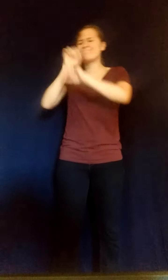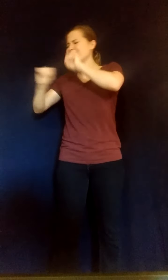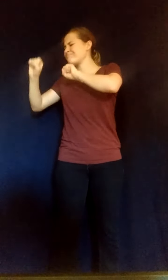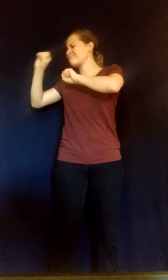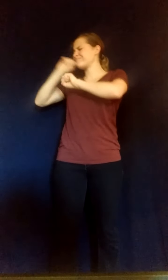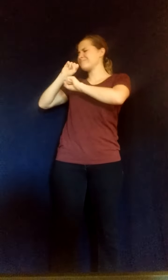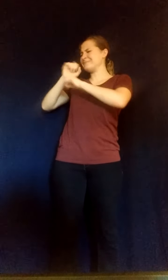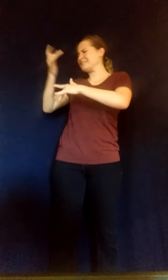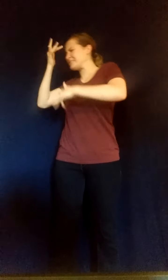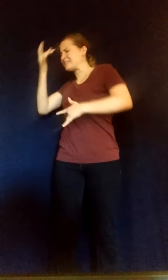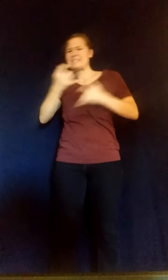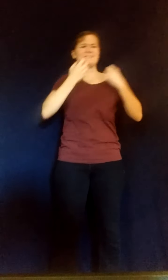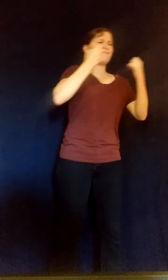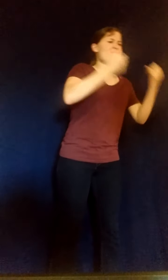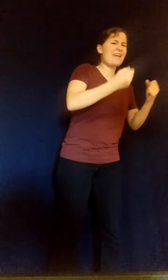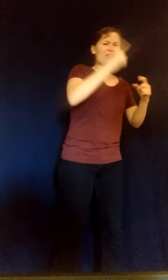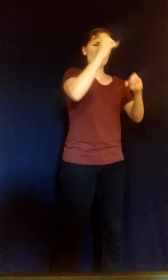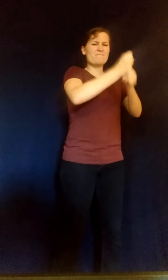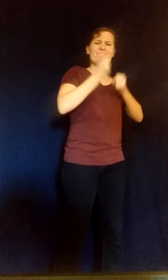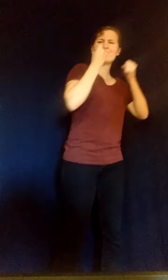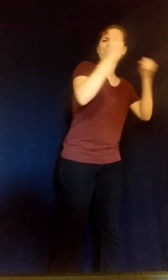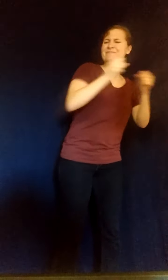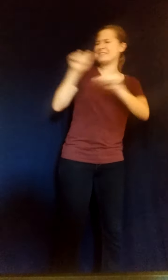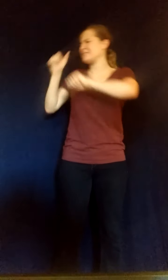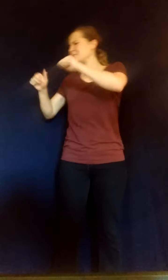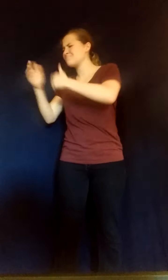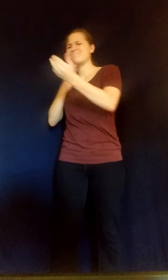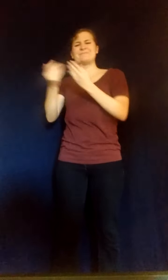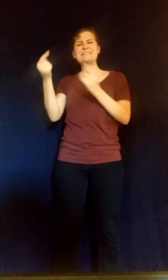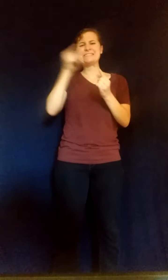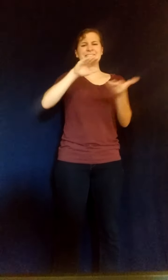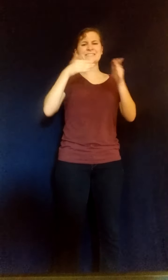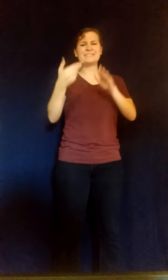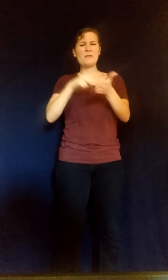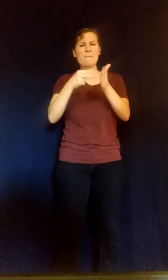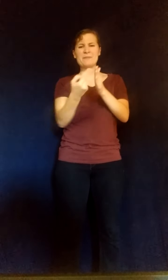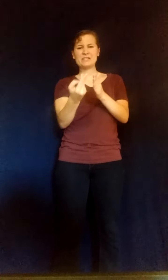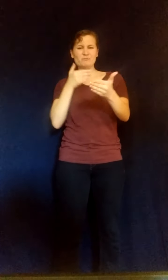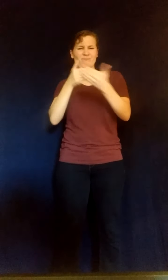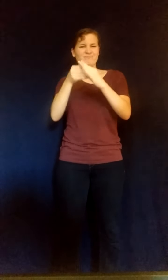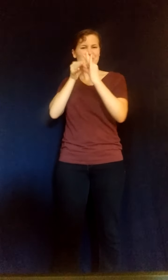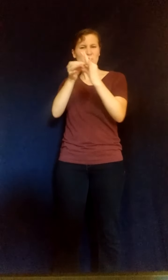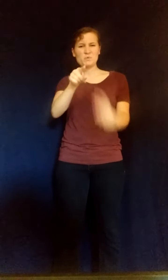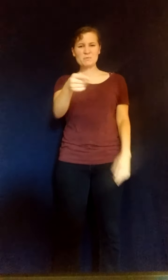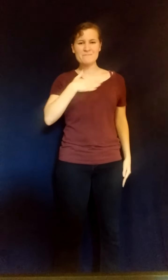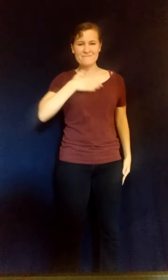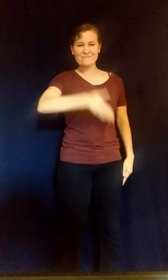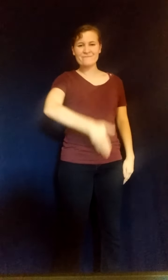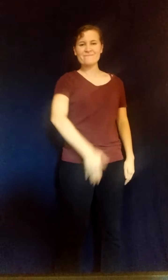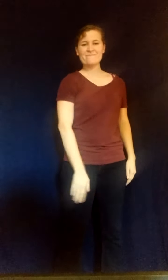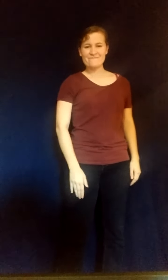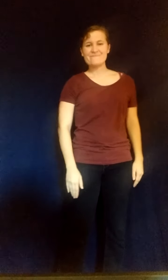Through sickness and in health, through faith and through questions, till death brings us closer. You are mine.